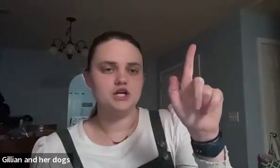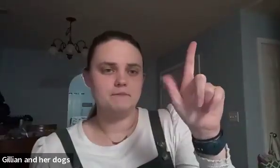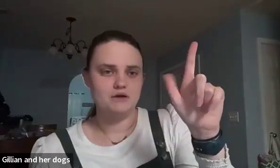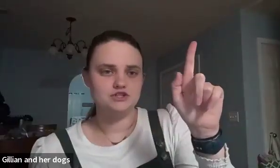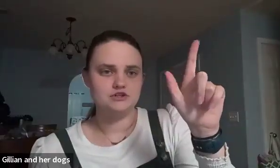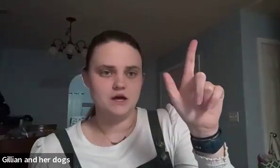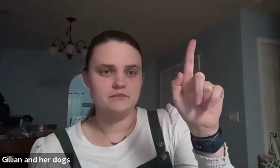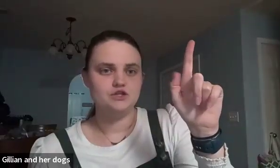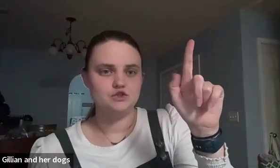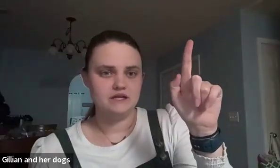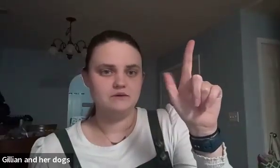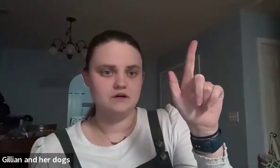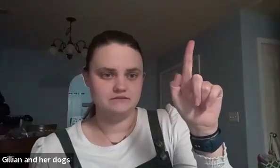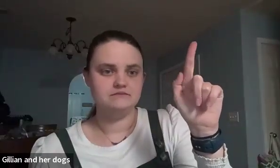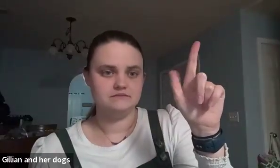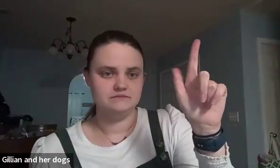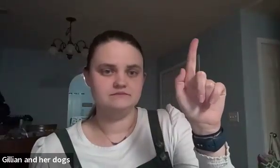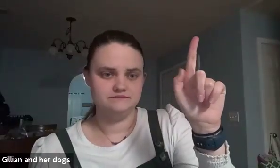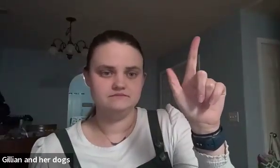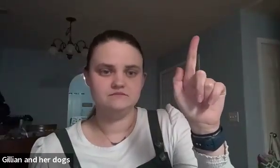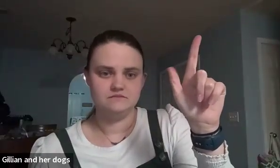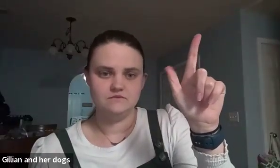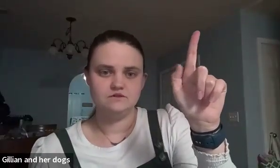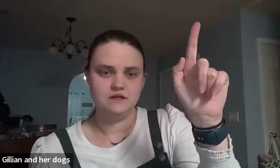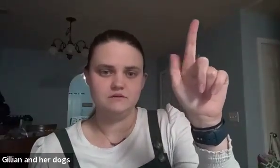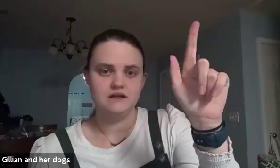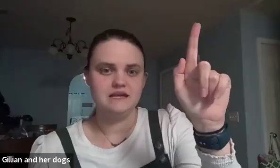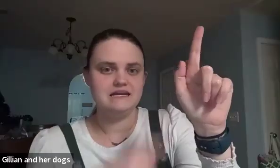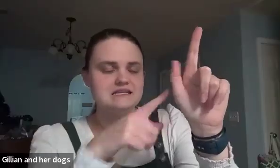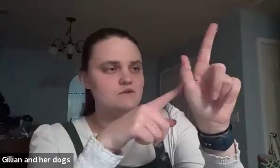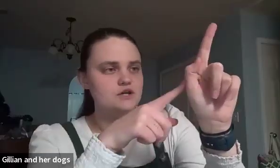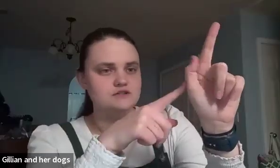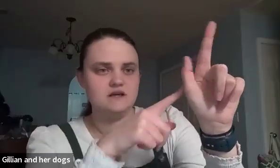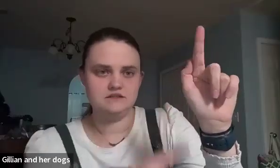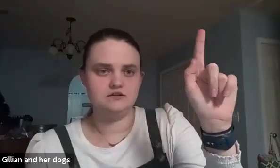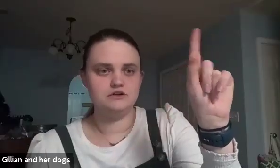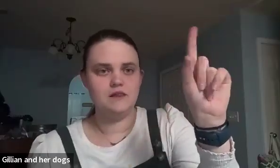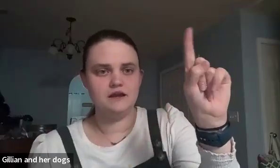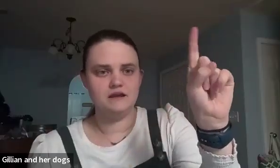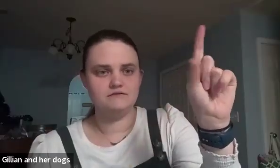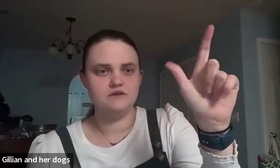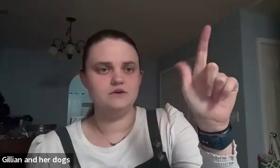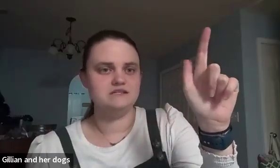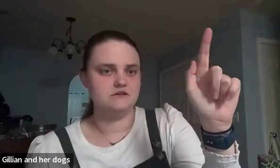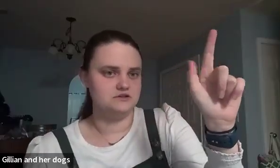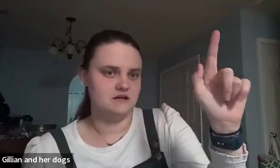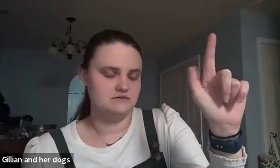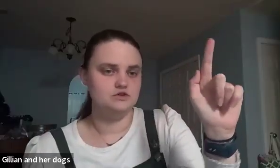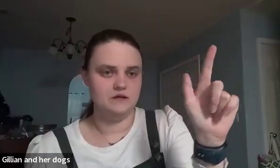you're going to bounce your thumb. 21. Mm-hmm. 21. And it is kind of on your side. So you're not like going in front of you, it's on your side.